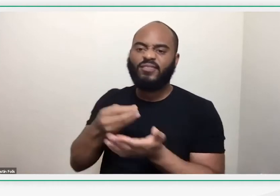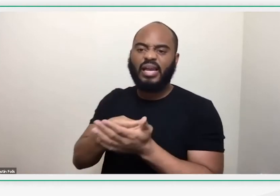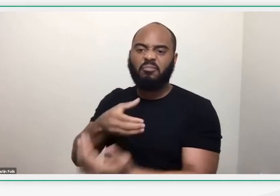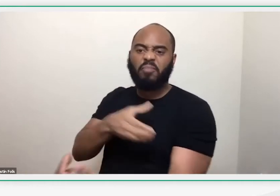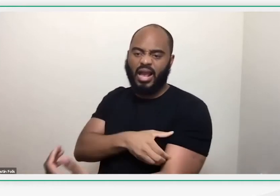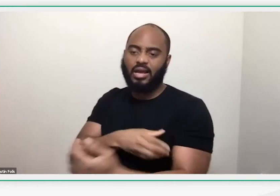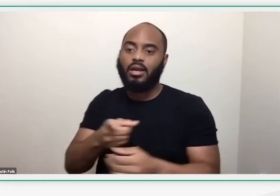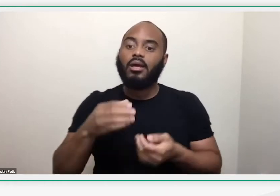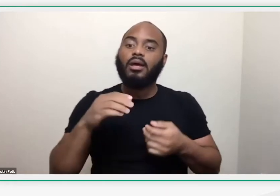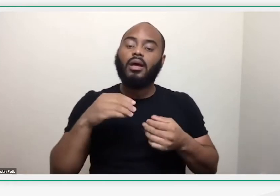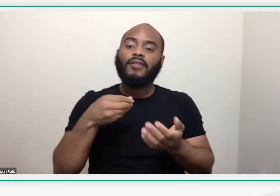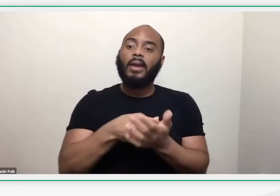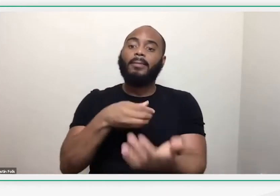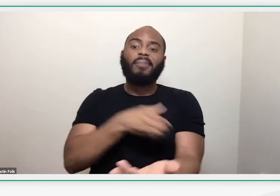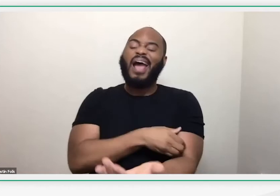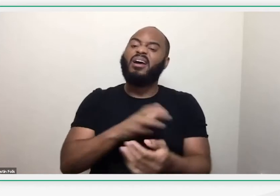can impact you.